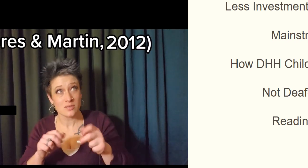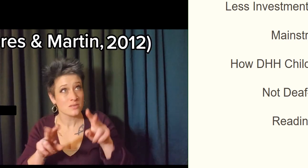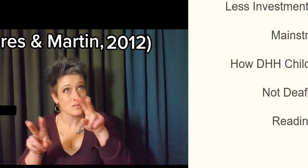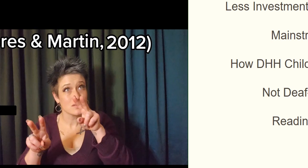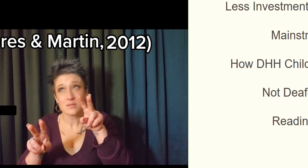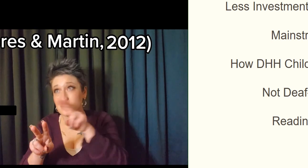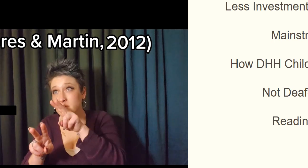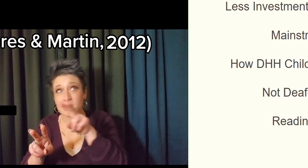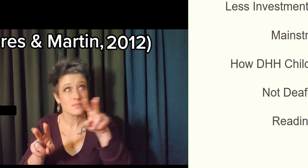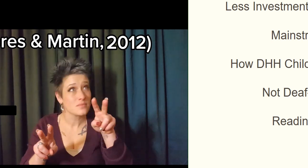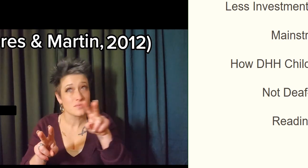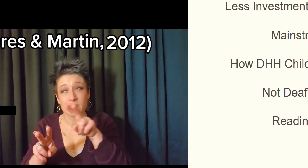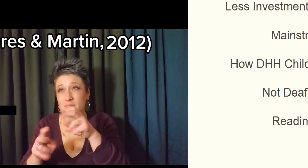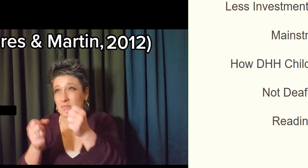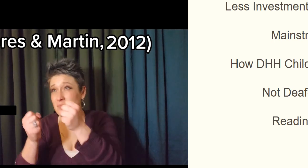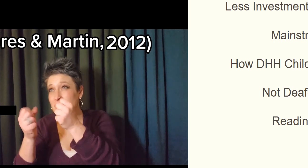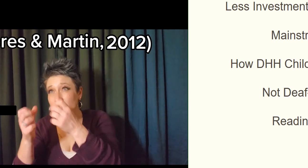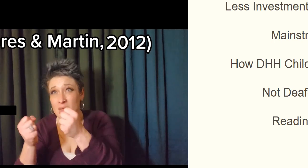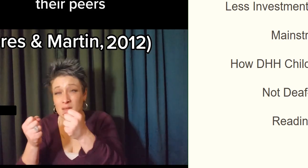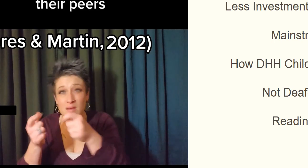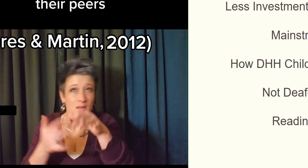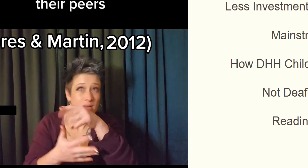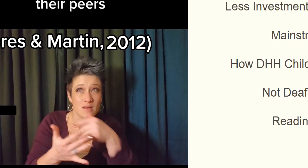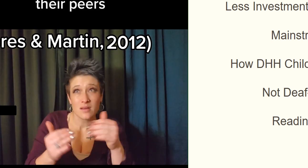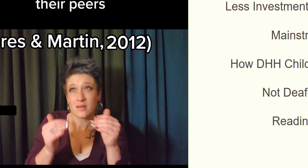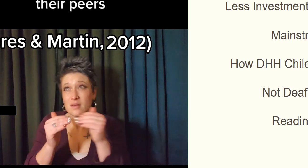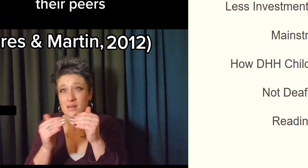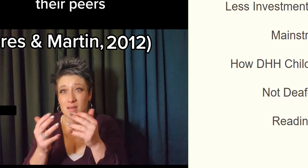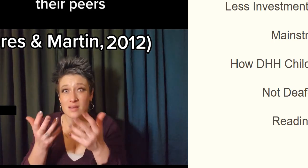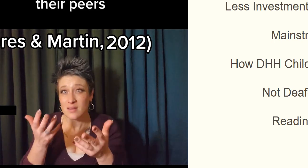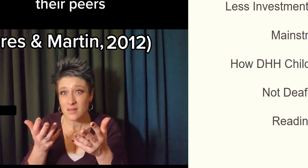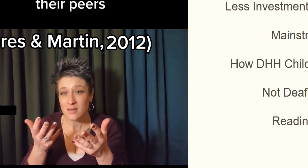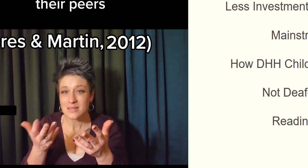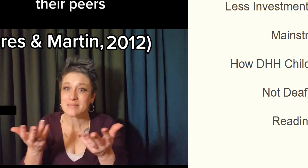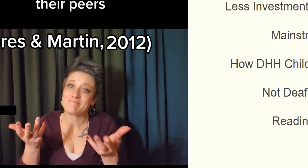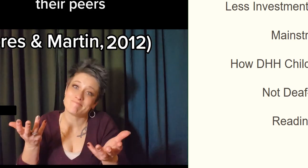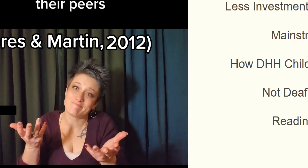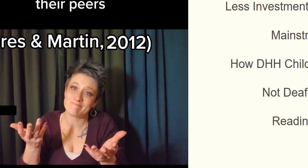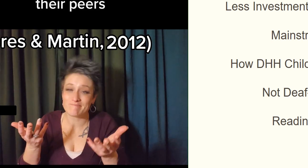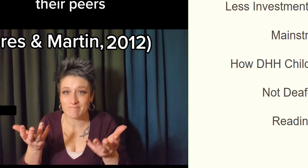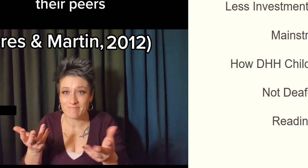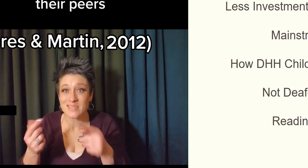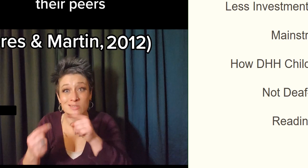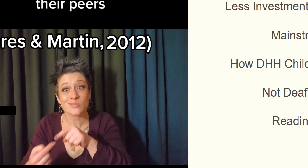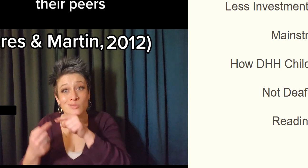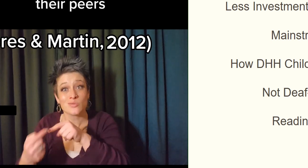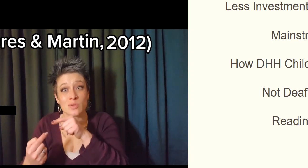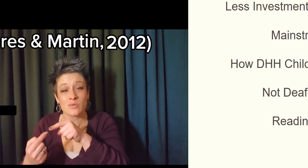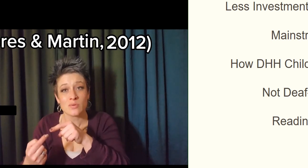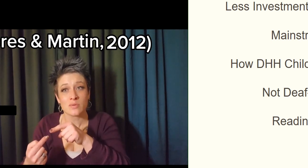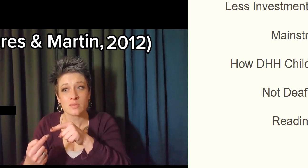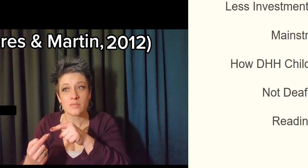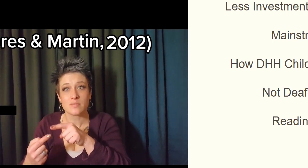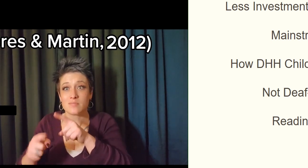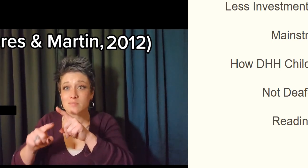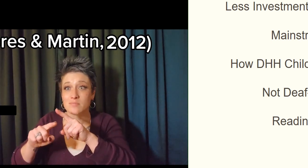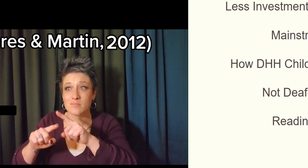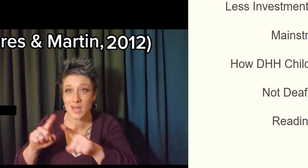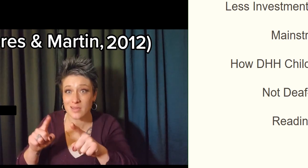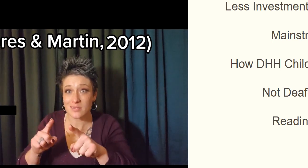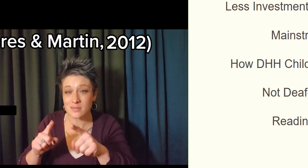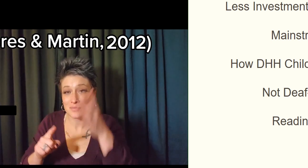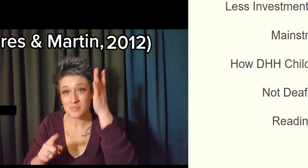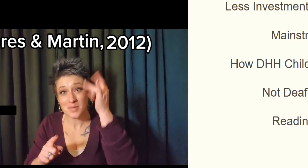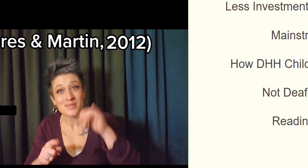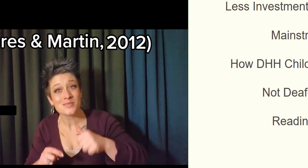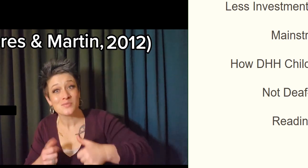So for deaf students who are trying to go back and forth between sign and their peers and interaction, that can be more difficult, and